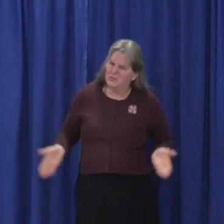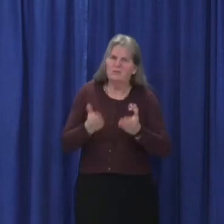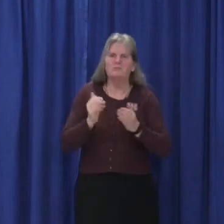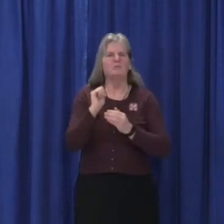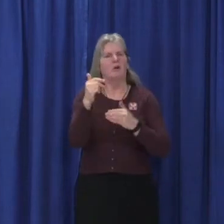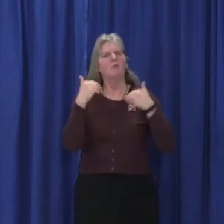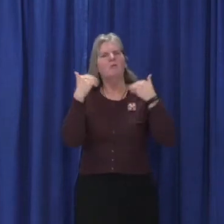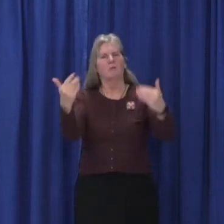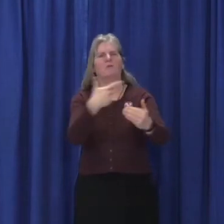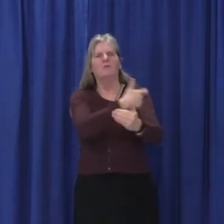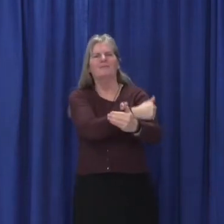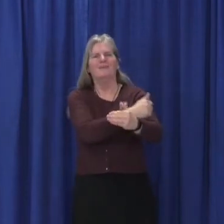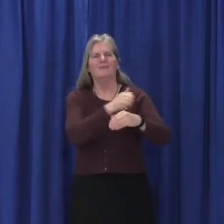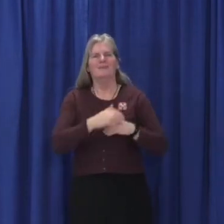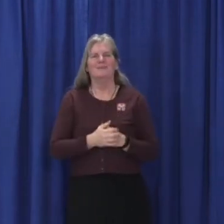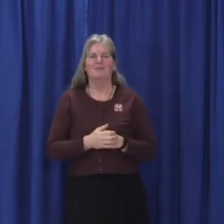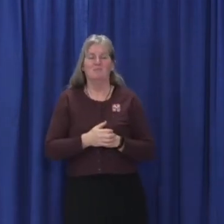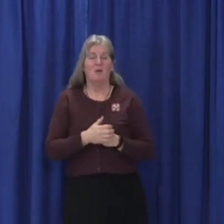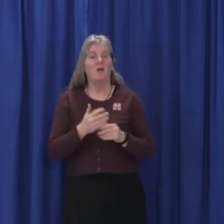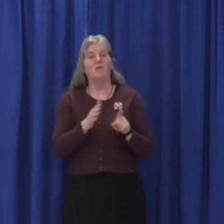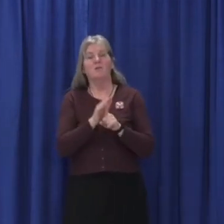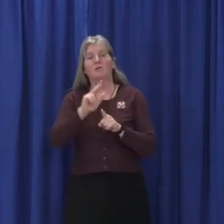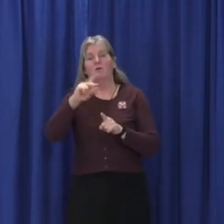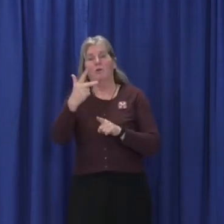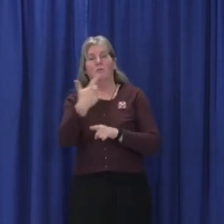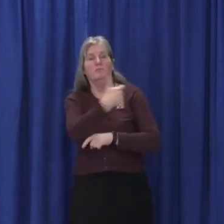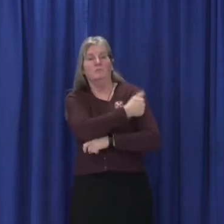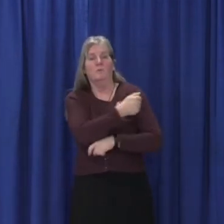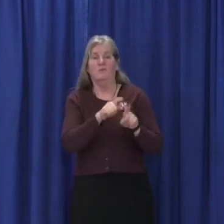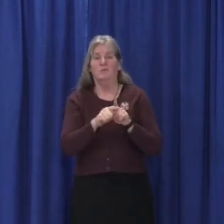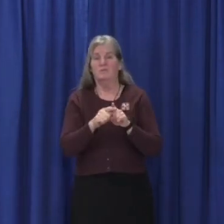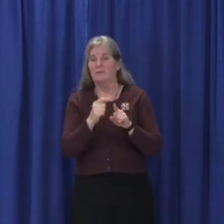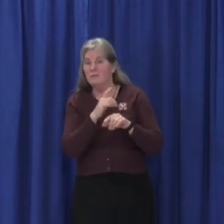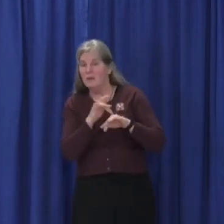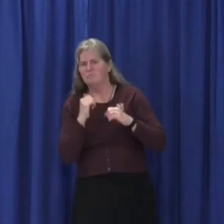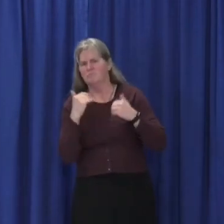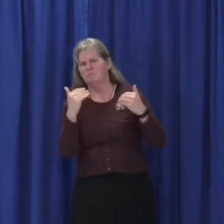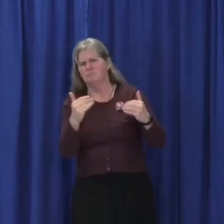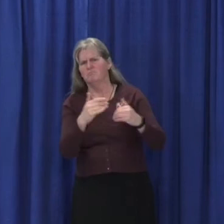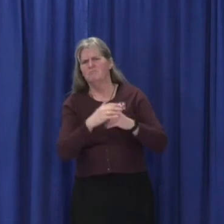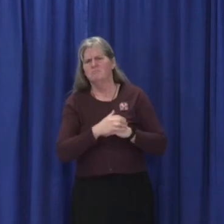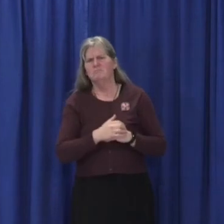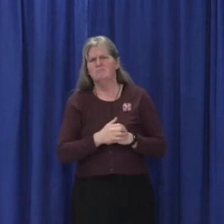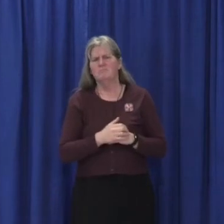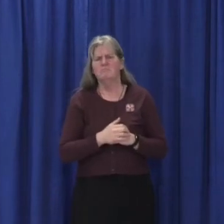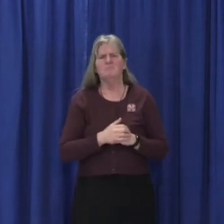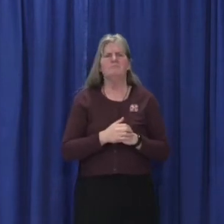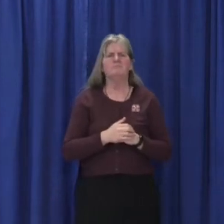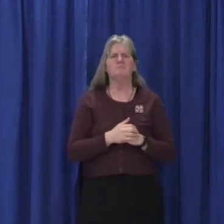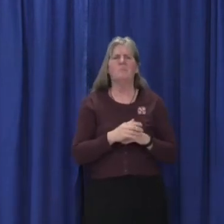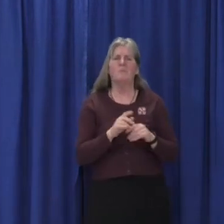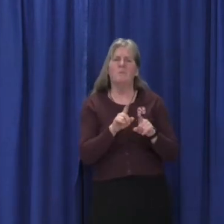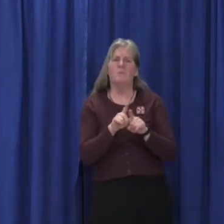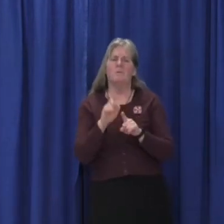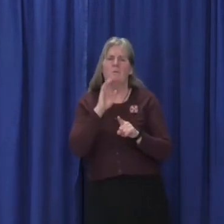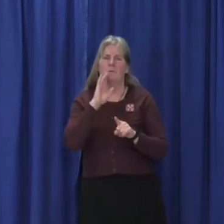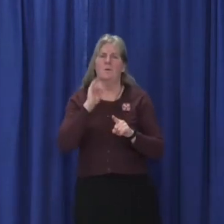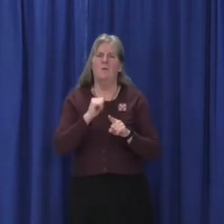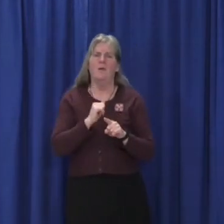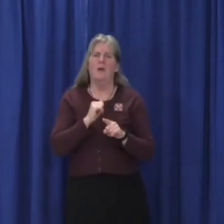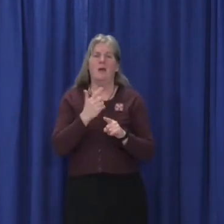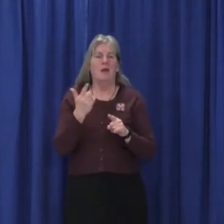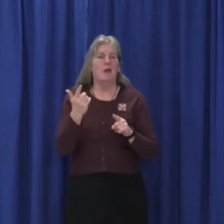Yukoners to get vaccinated, to get a booster as well once you're eligible. Of course, you can find a